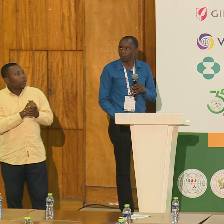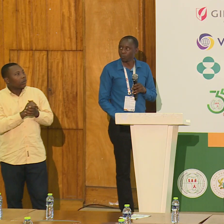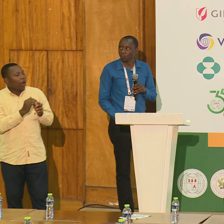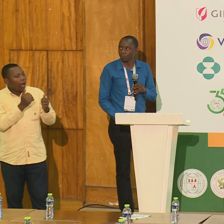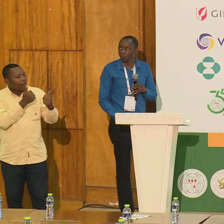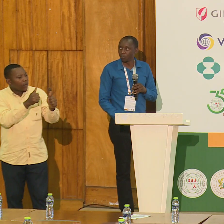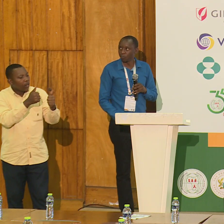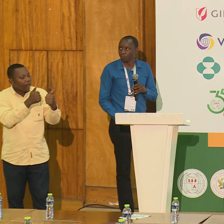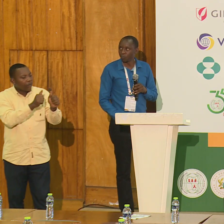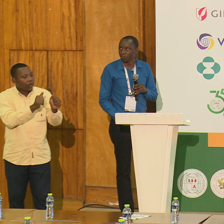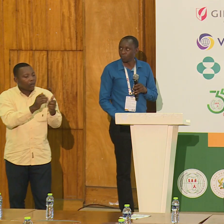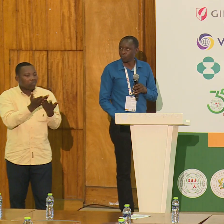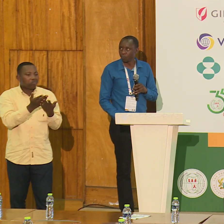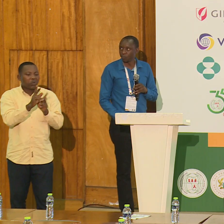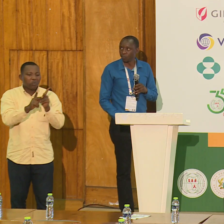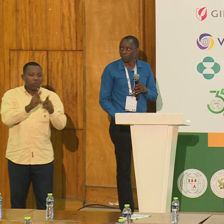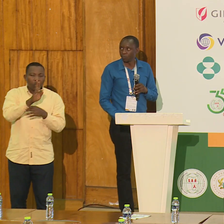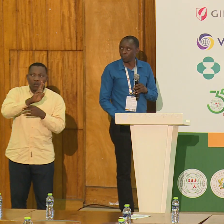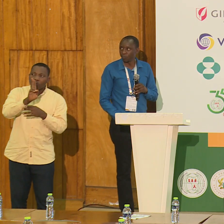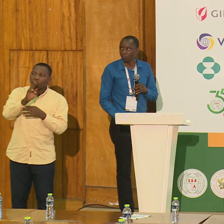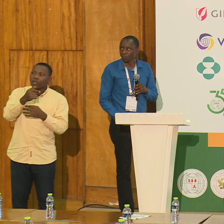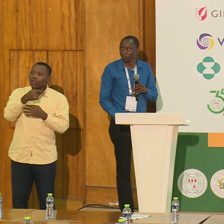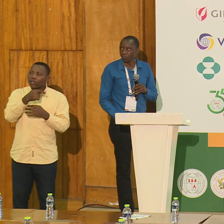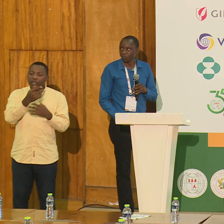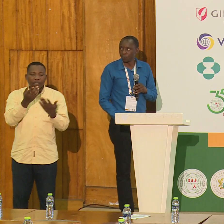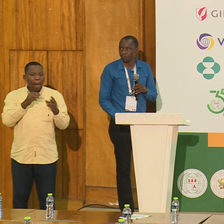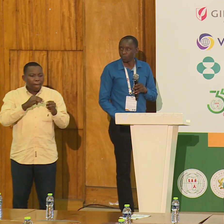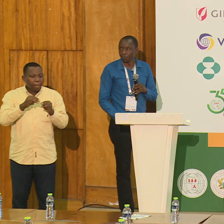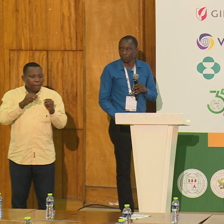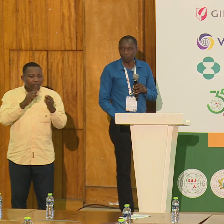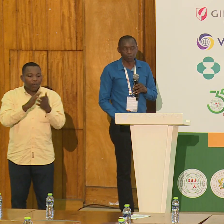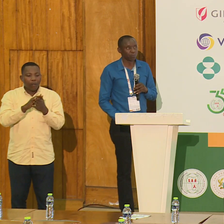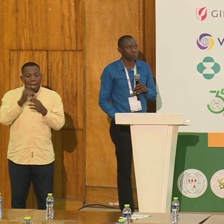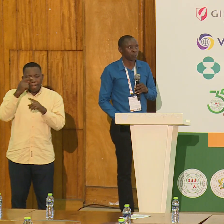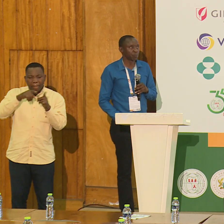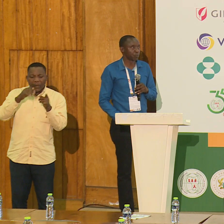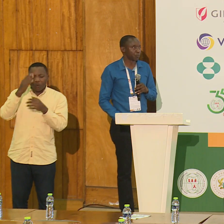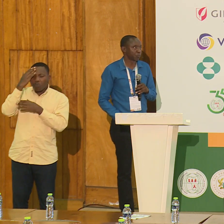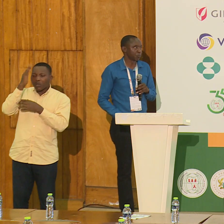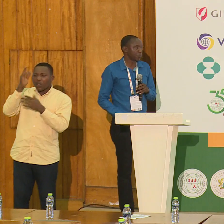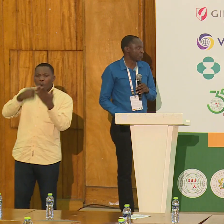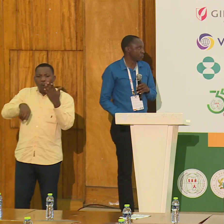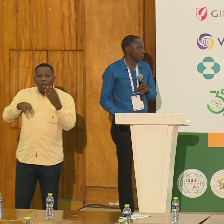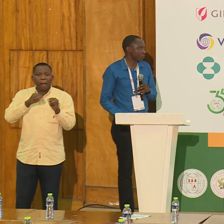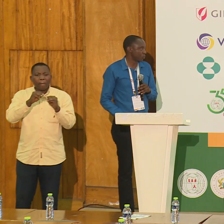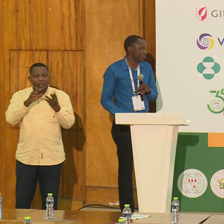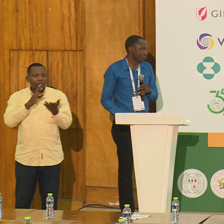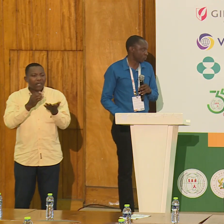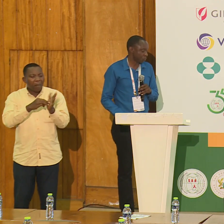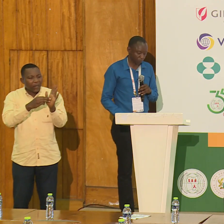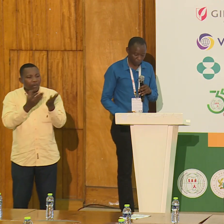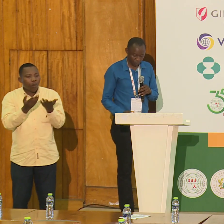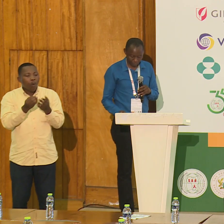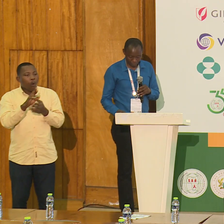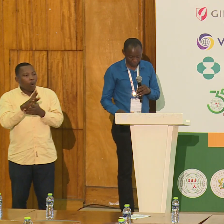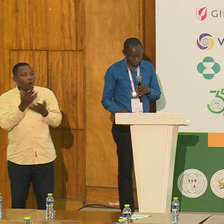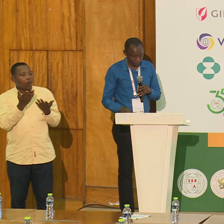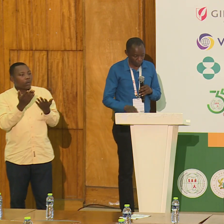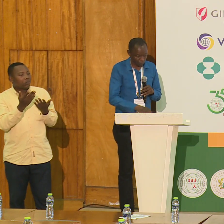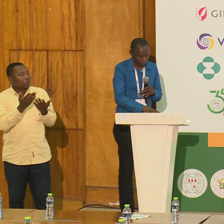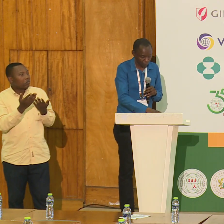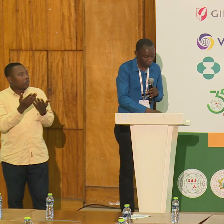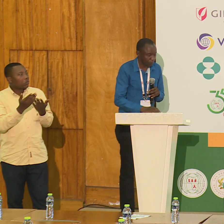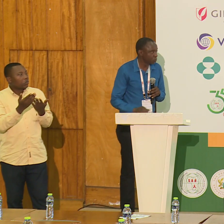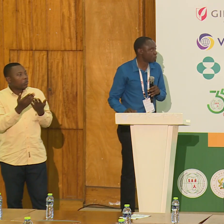Are they using these particular methods but not knowing what these methods are? Or is it a matter of them not